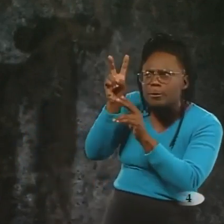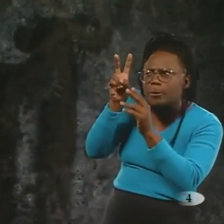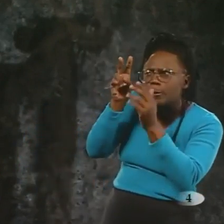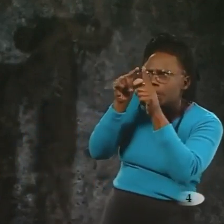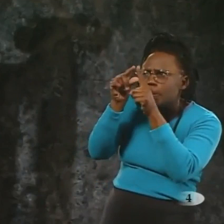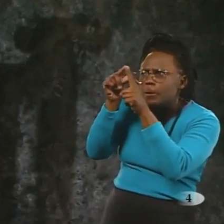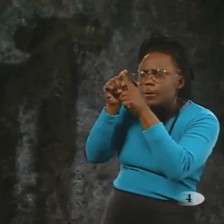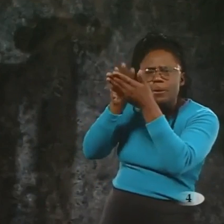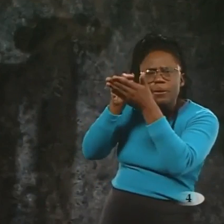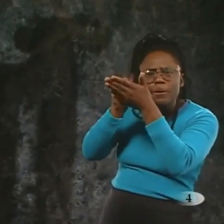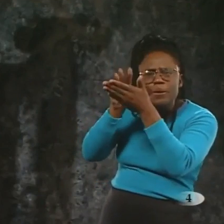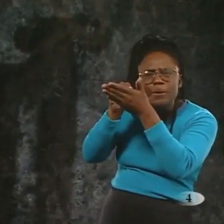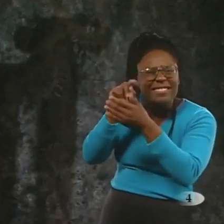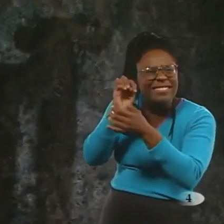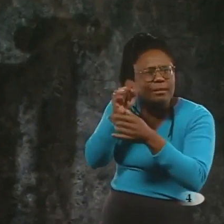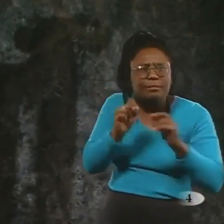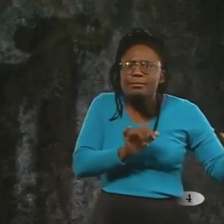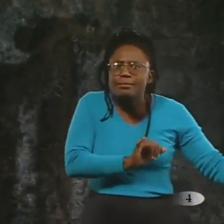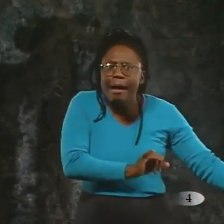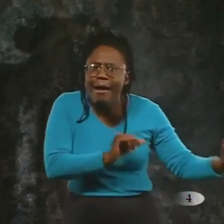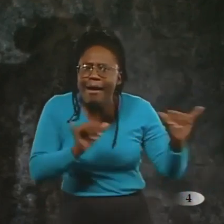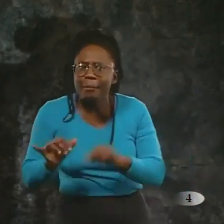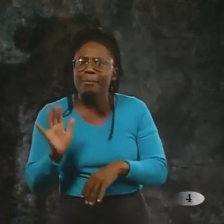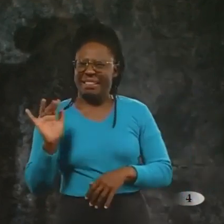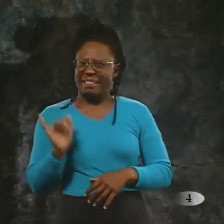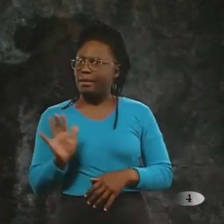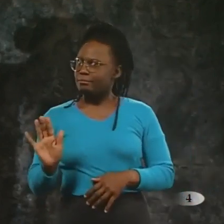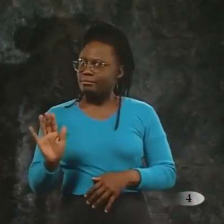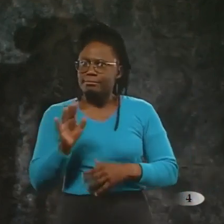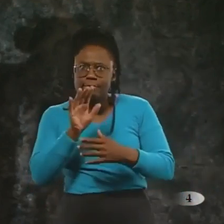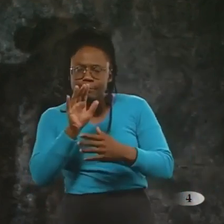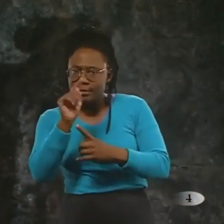Those unnatural text words, that's similar to why hearing